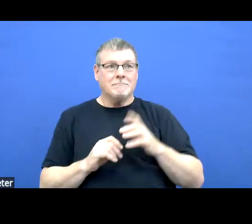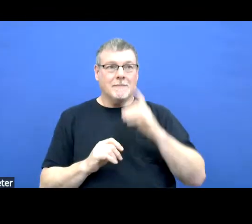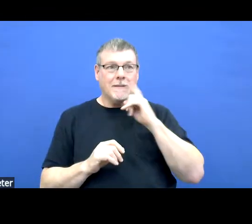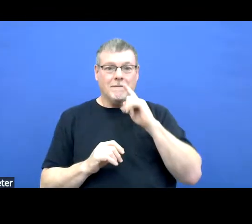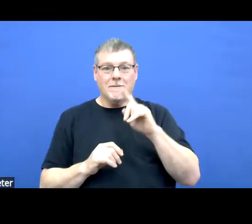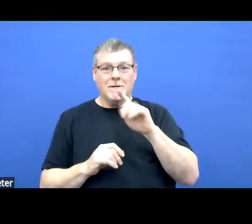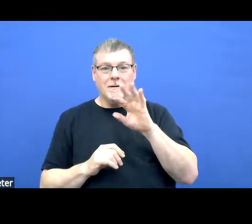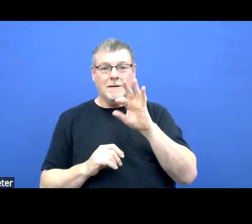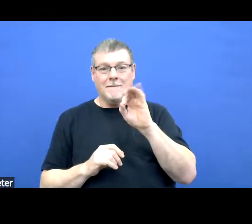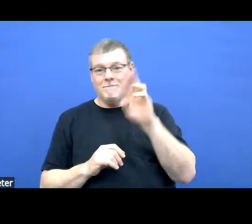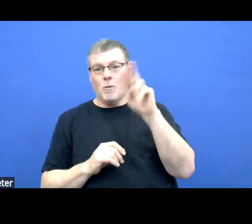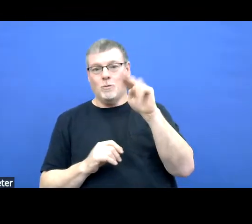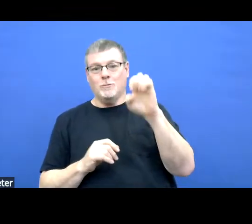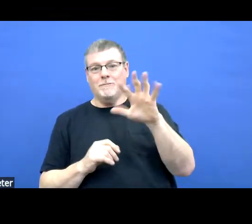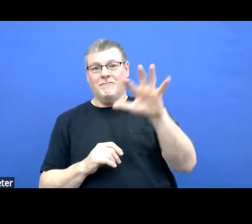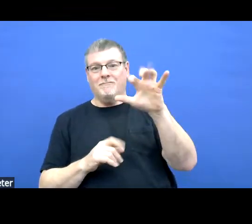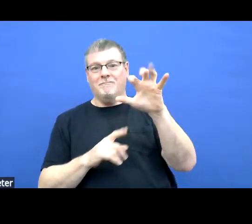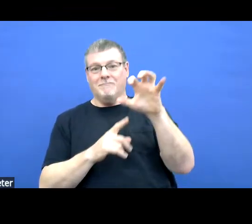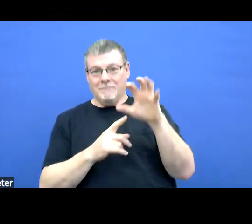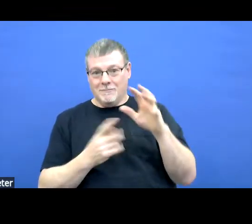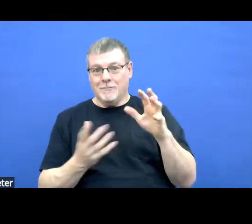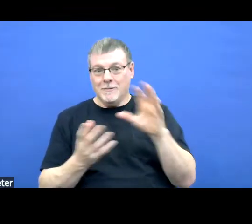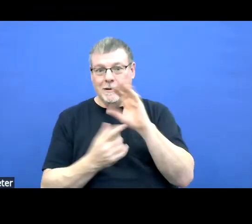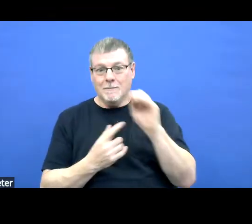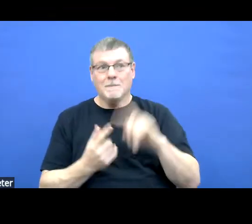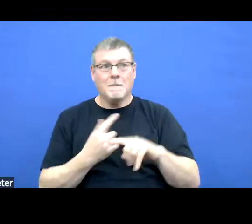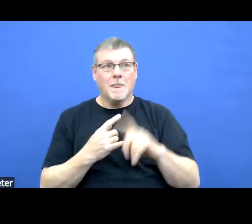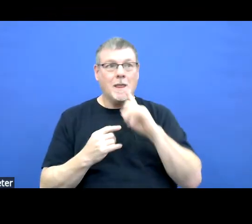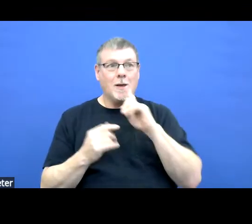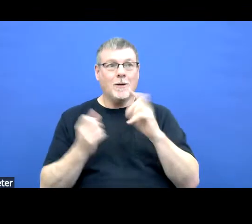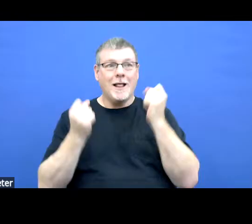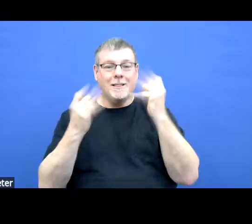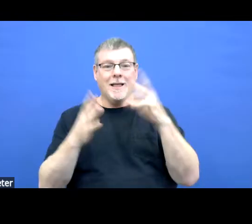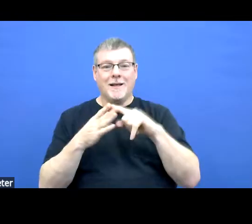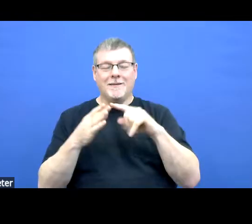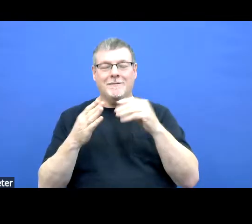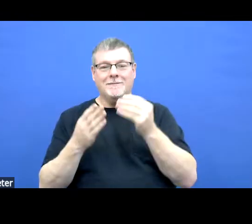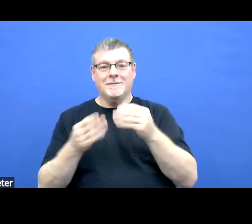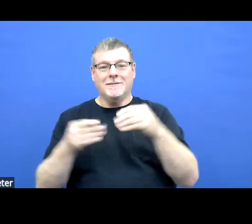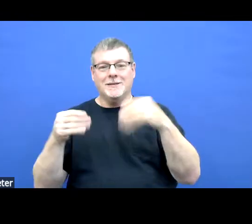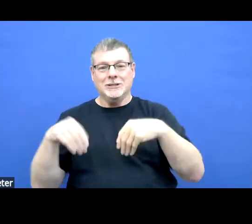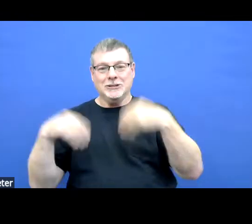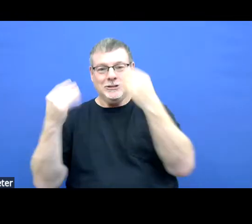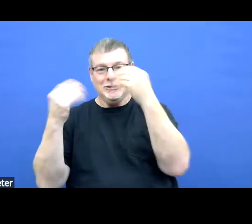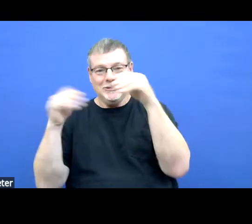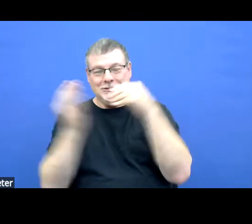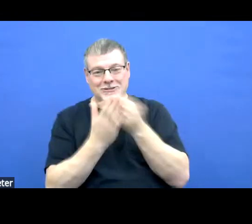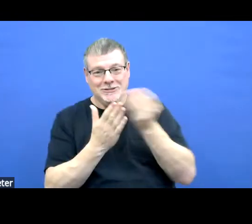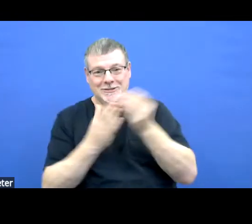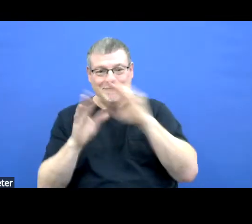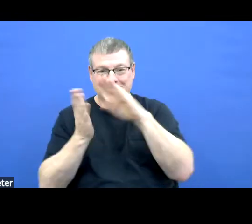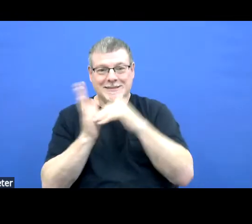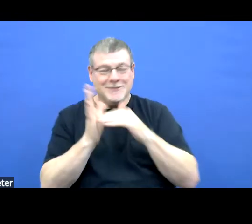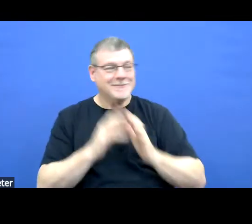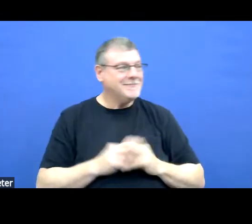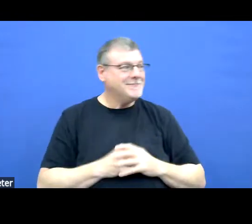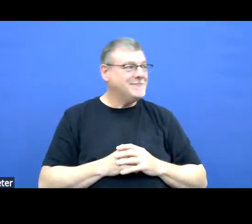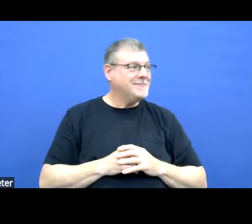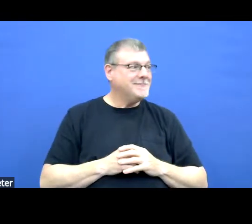Fortune 500 company. Mm-hmm. So yeah, we are in a lot of shopping centers. It's a long way to answer that, but yeah.